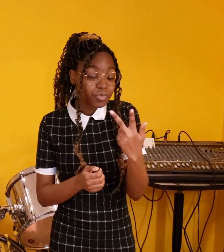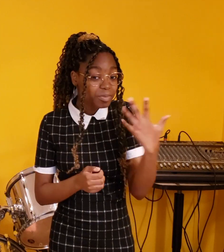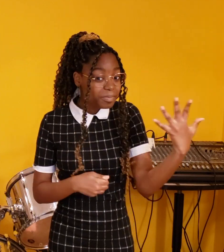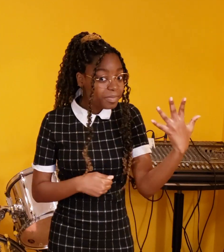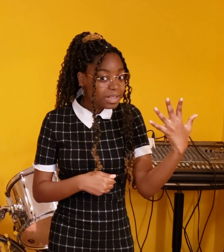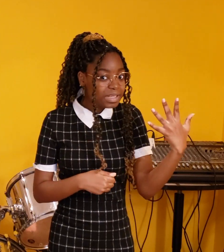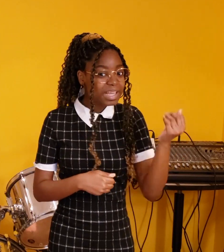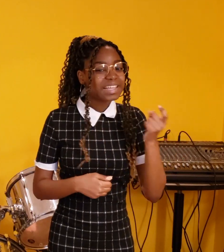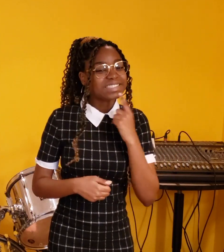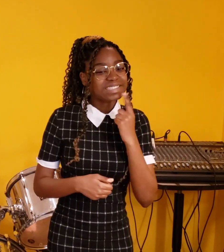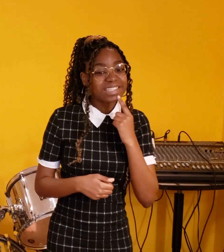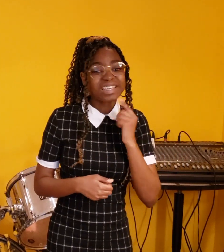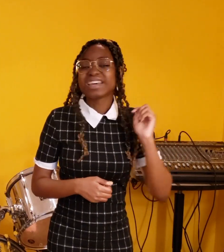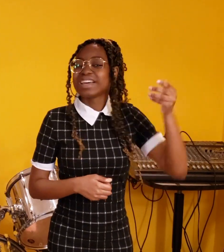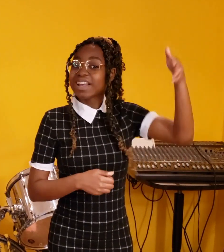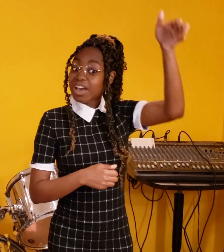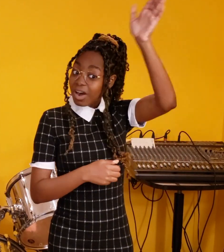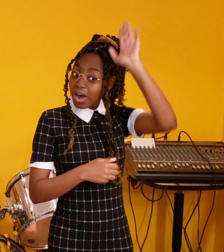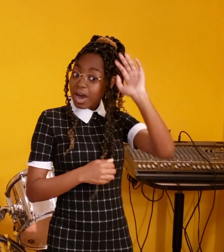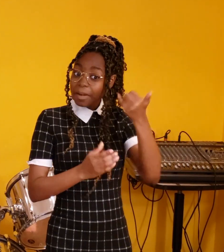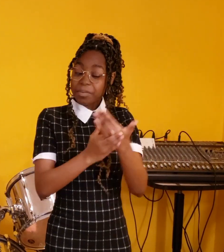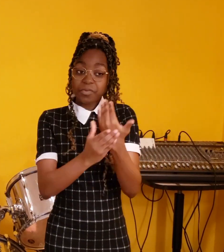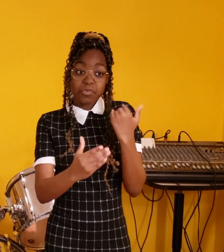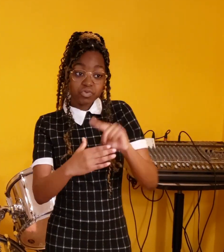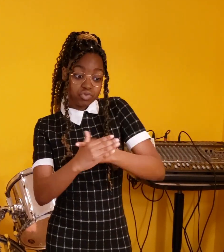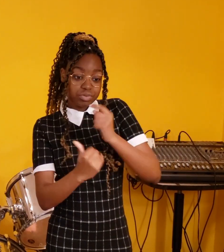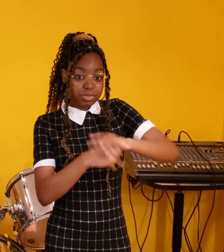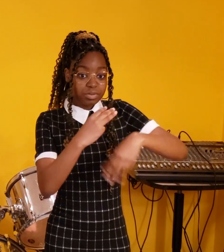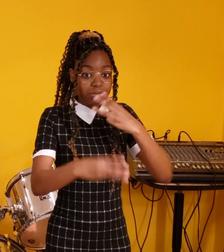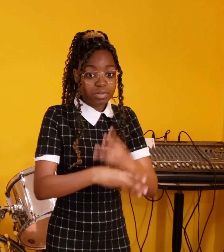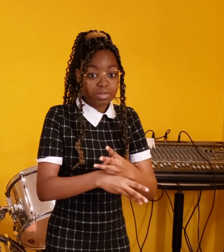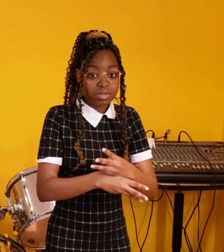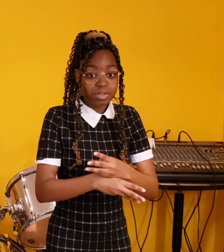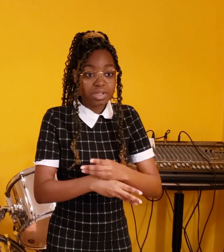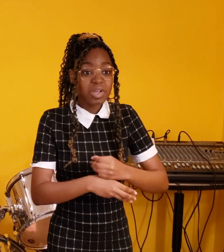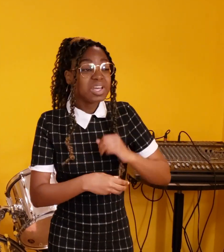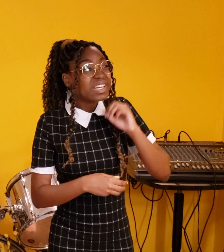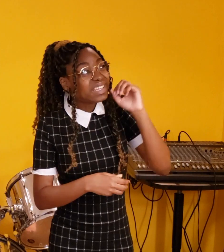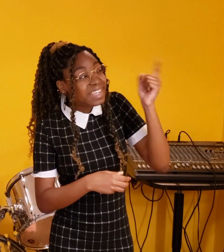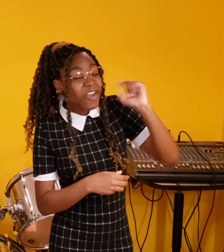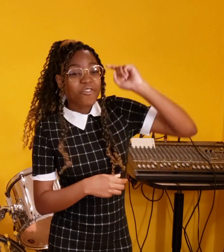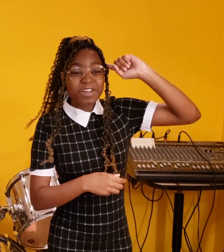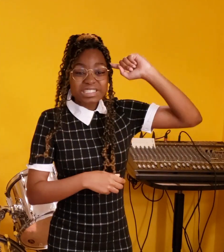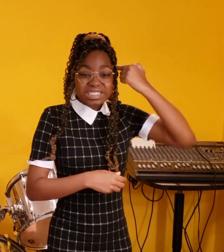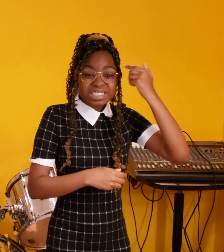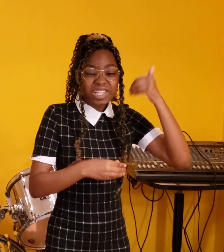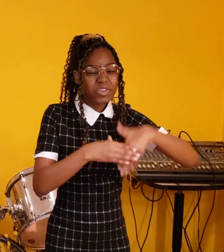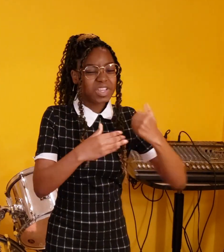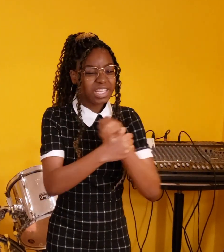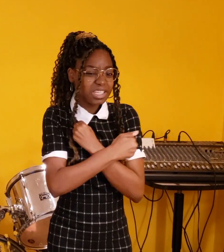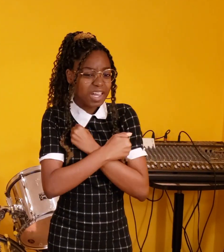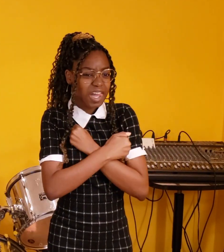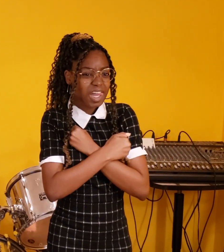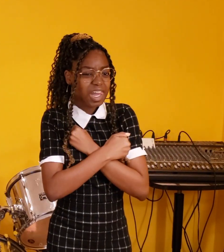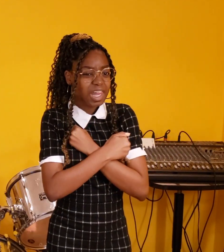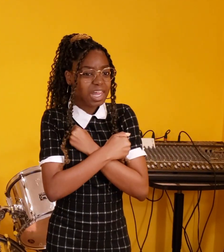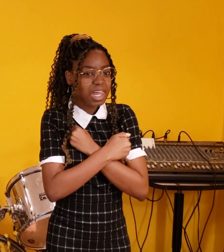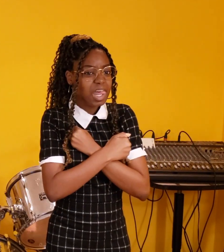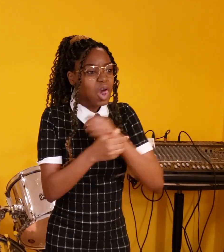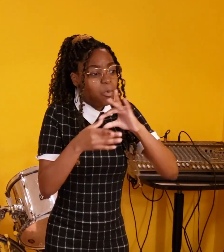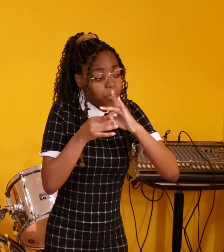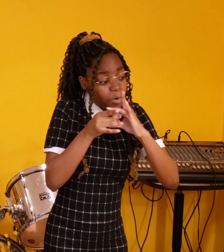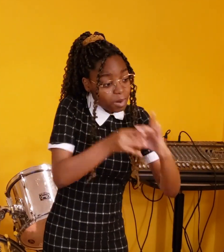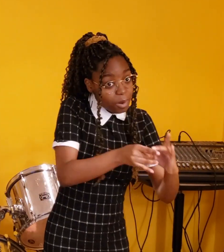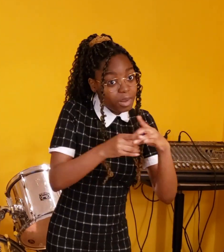Ephesians 1 verses 3 to 5, it says what? God, before the foundation of the world, was thinking in love towards you, towards